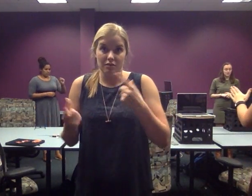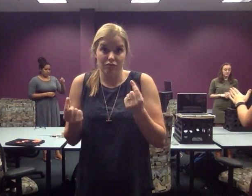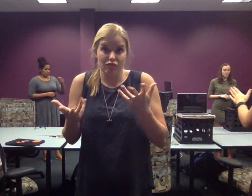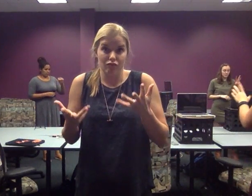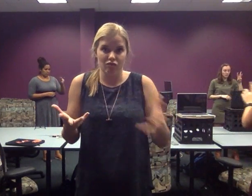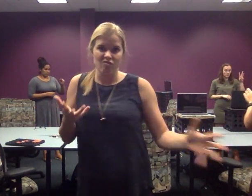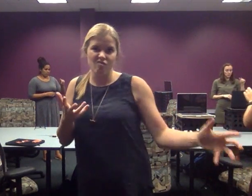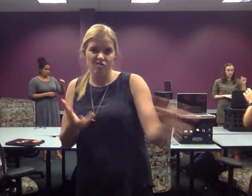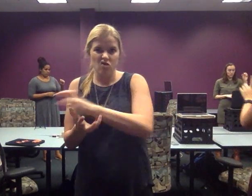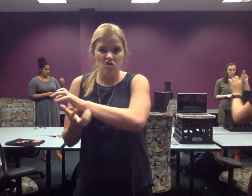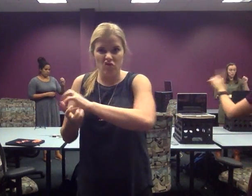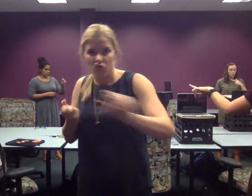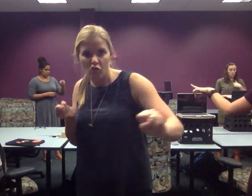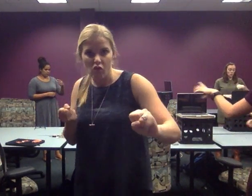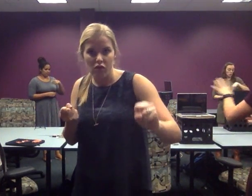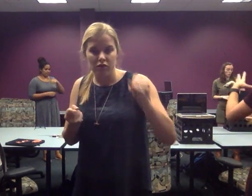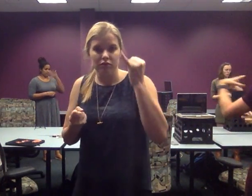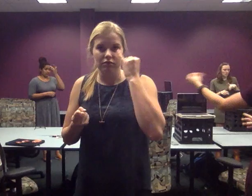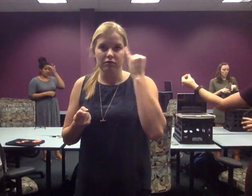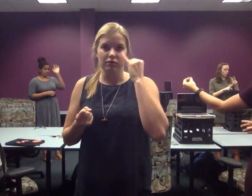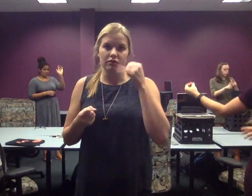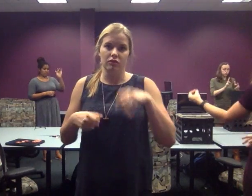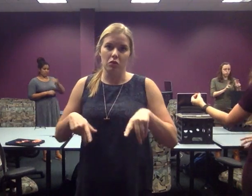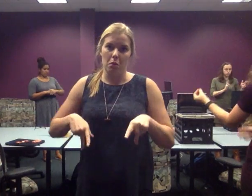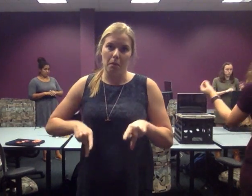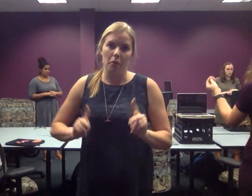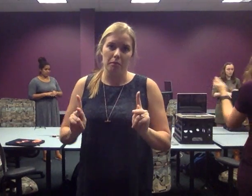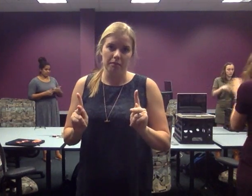them leave. So it saved the city of Boston.